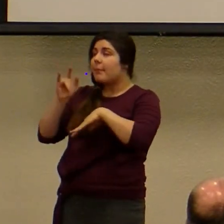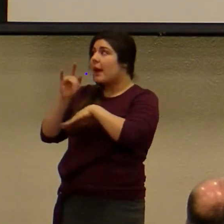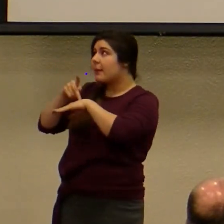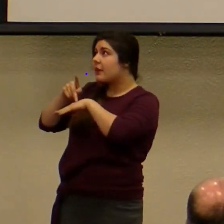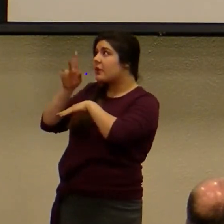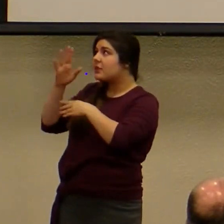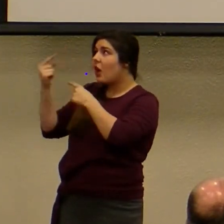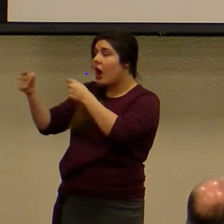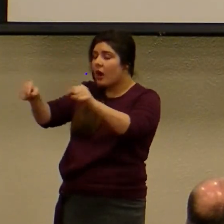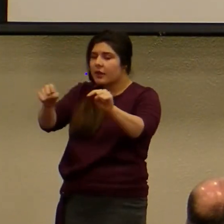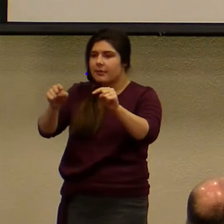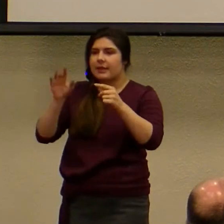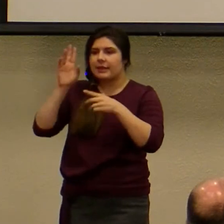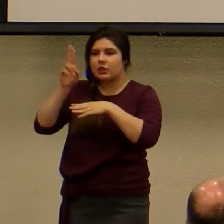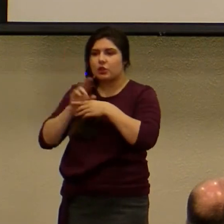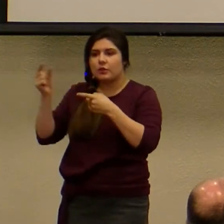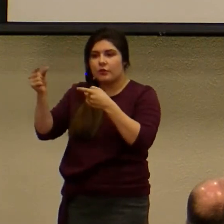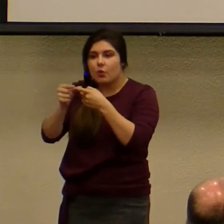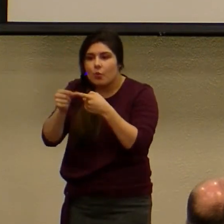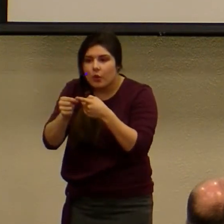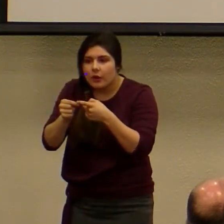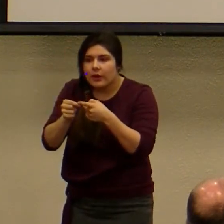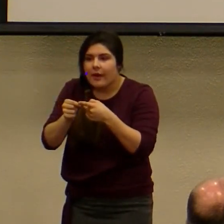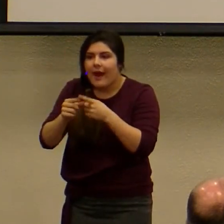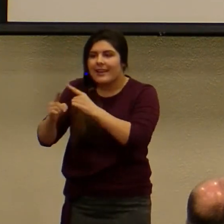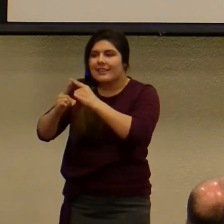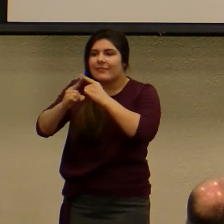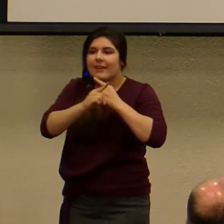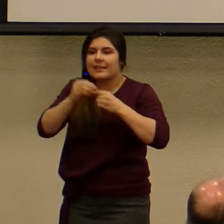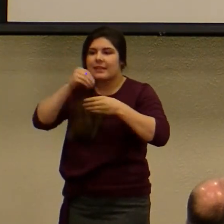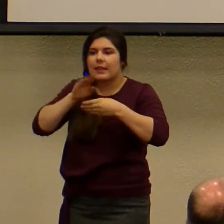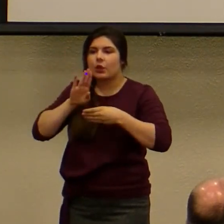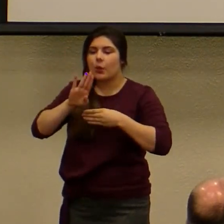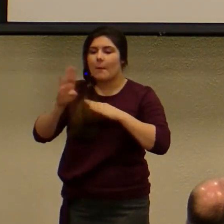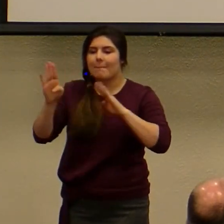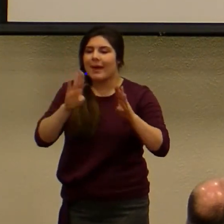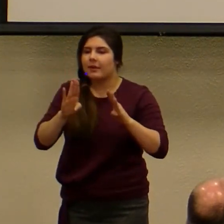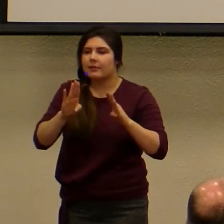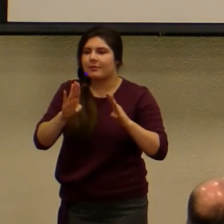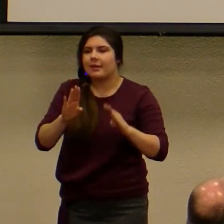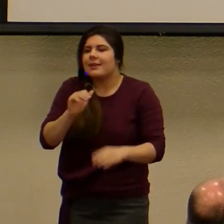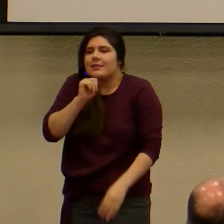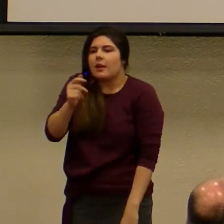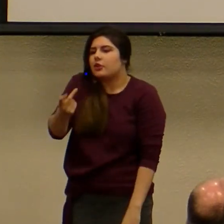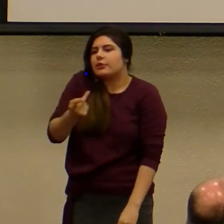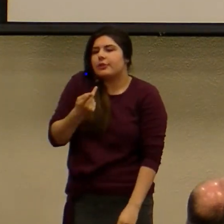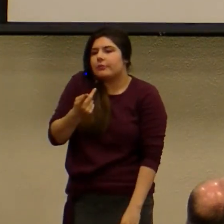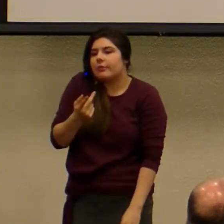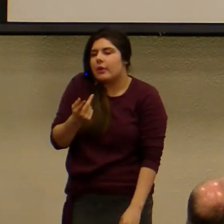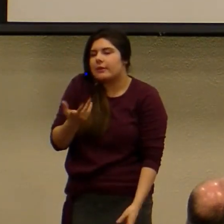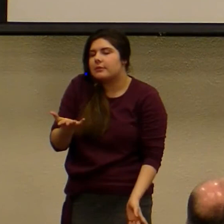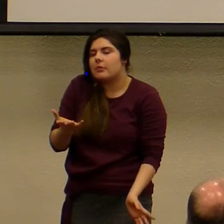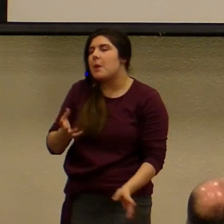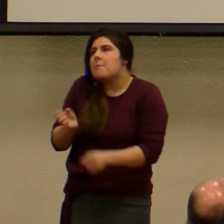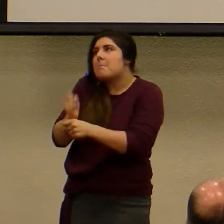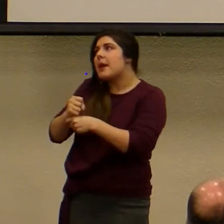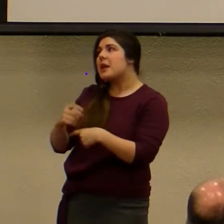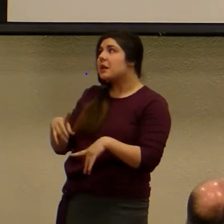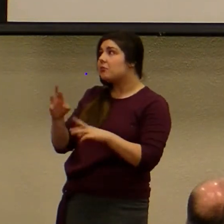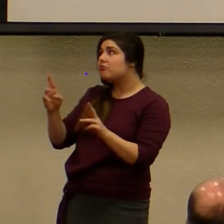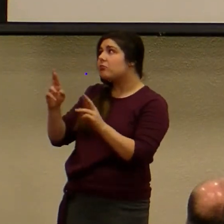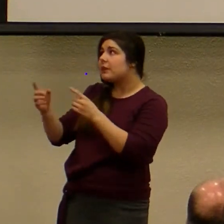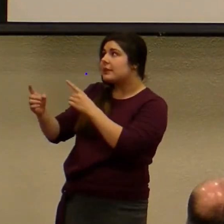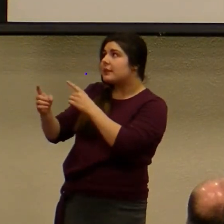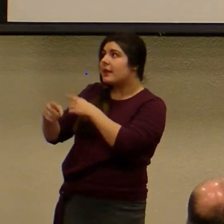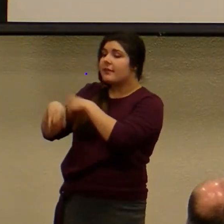or by Peter's use of the term, a defense in your manner is not just you and I being ready to make your case with